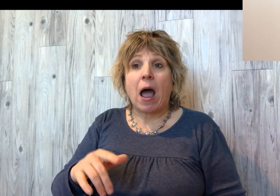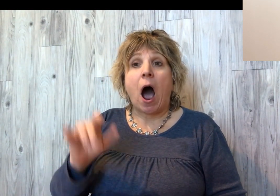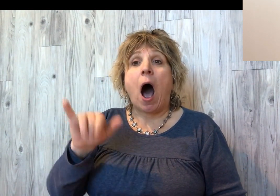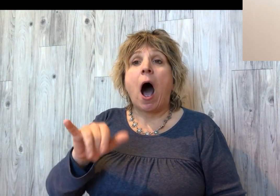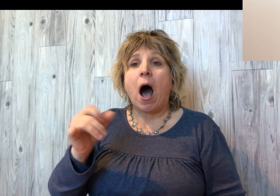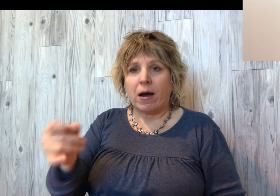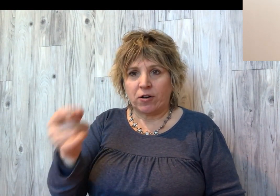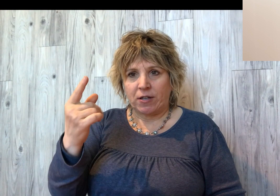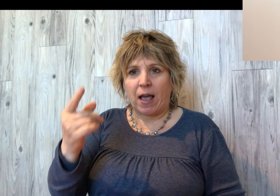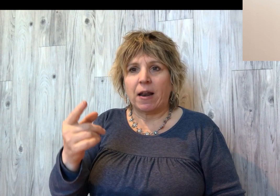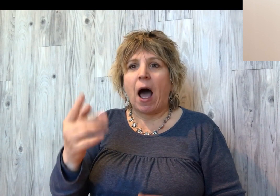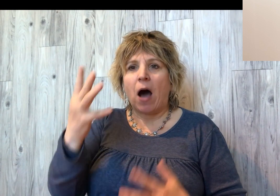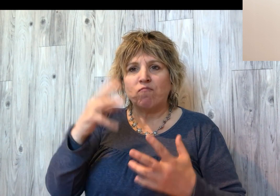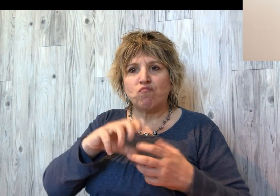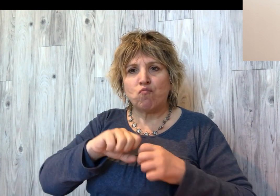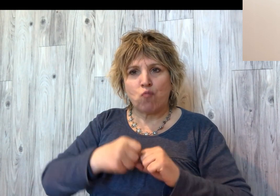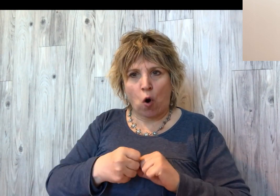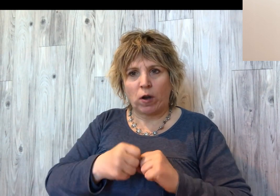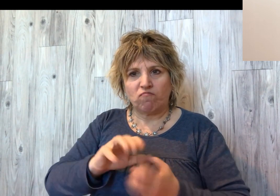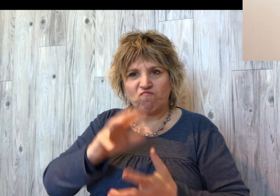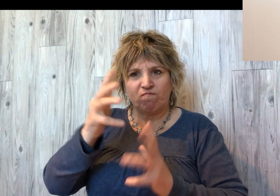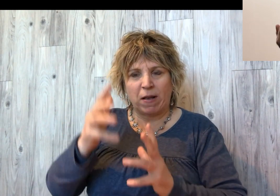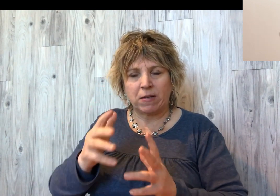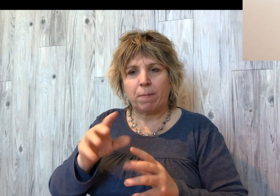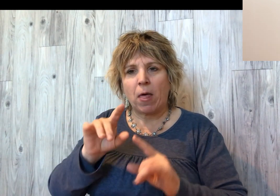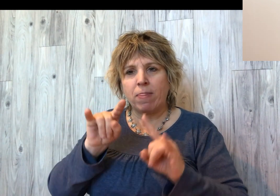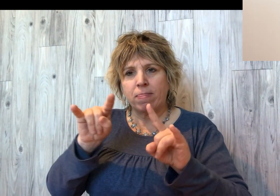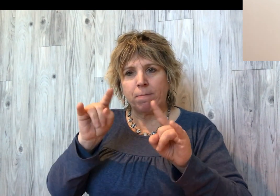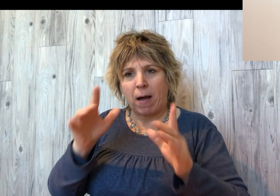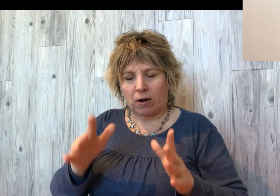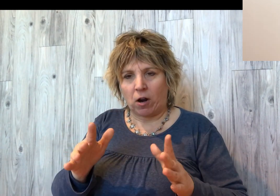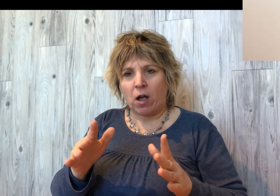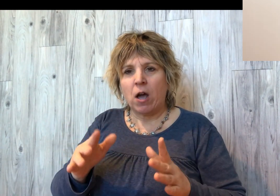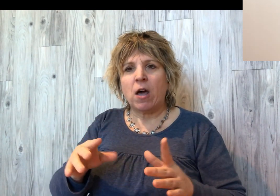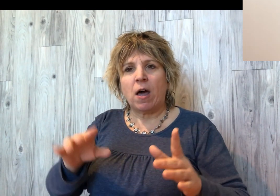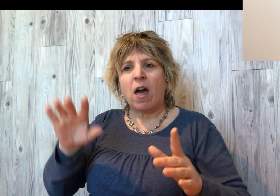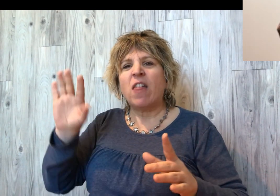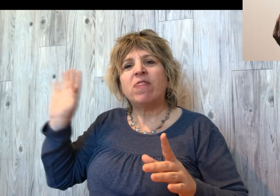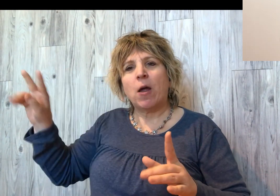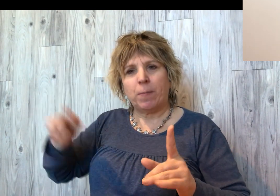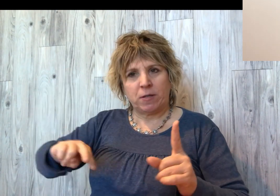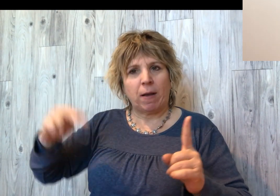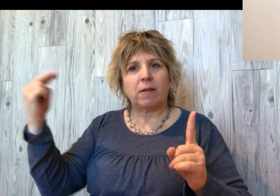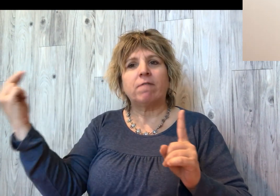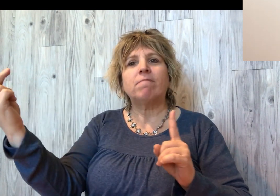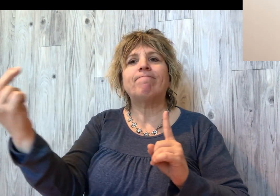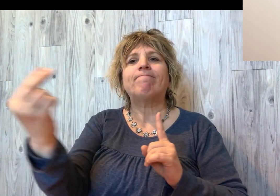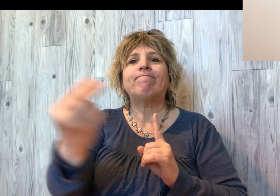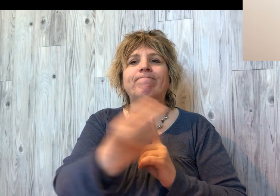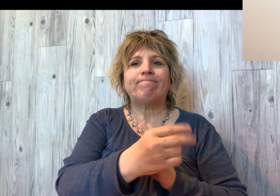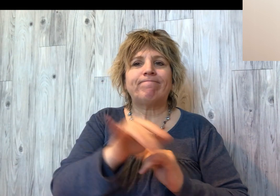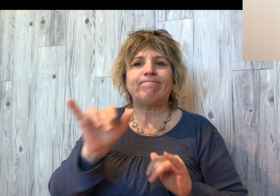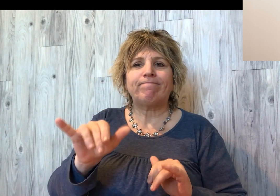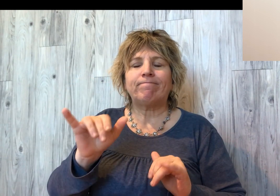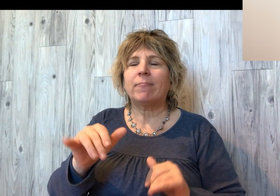the mocker really is. I take the long walk around. You probably heard me talk about that before. The long walk of forgiveness. And I go, God,